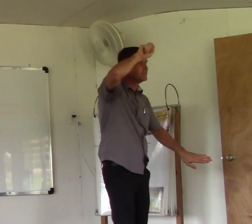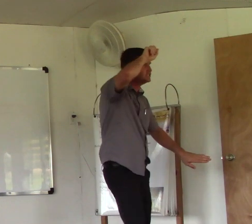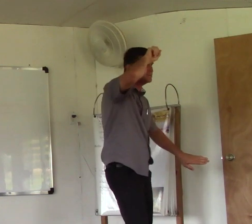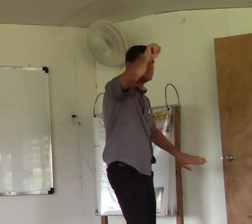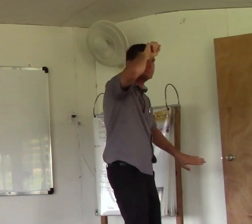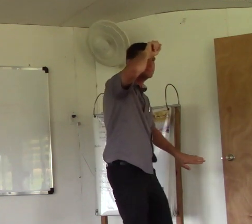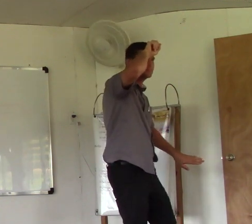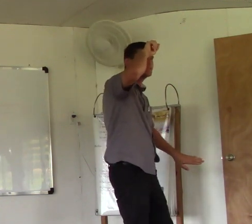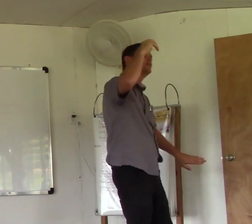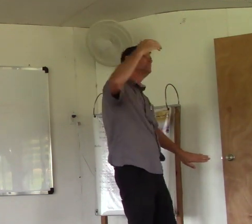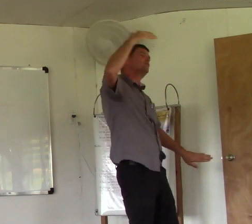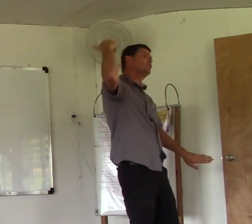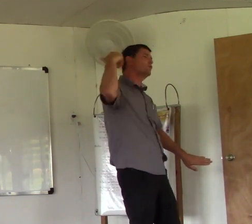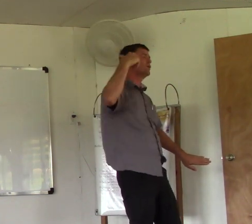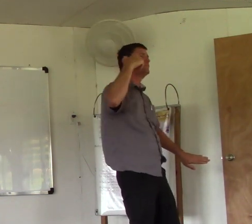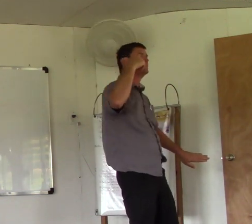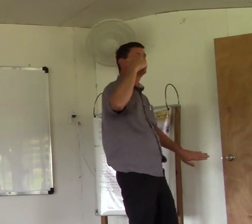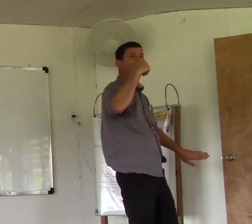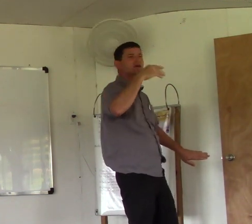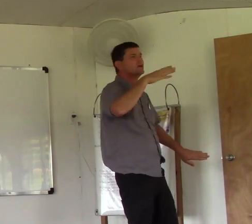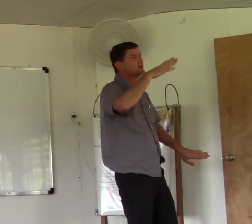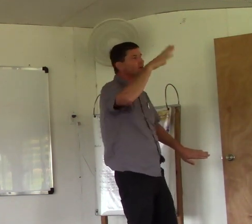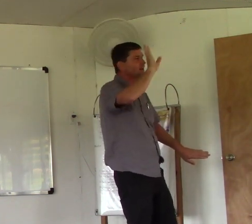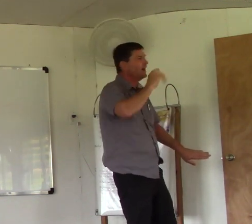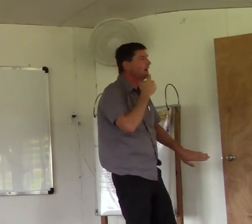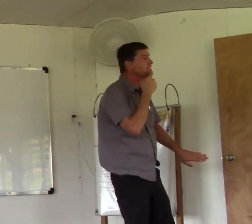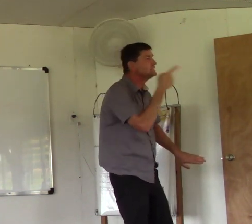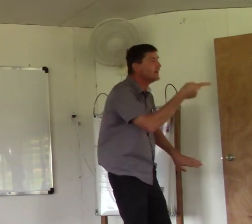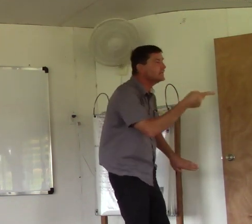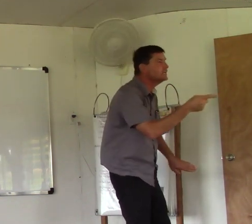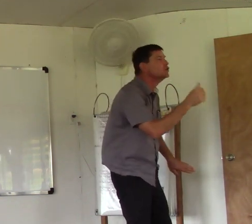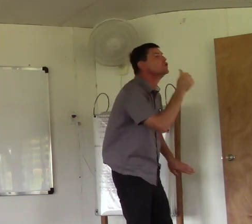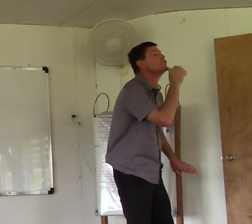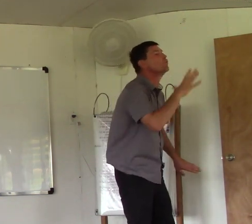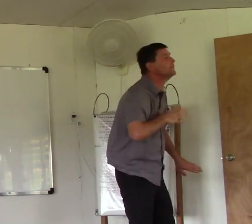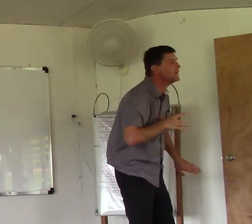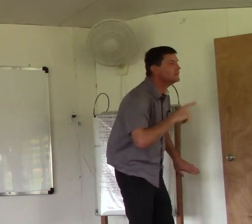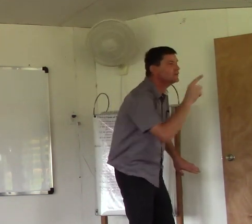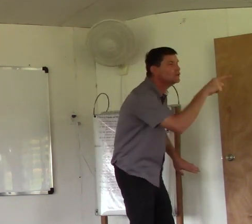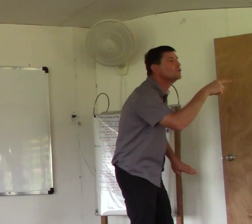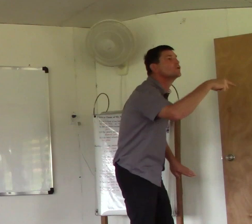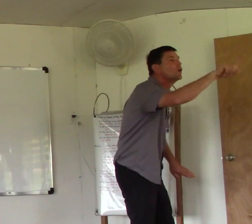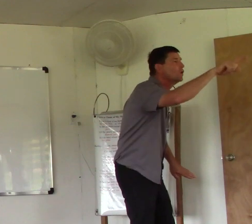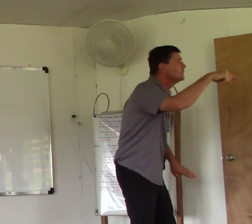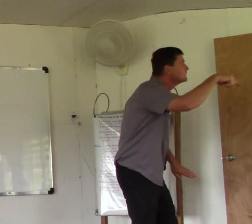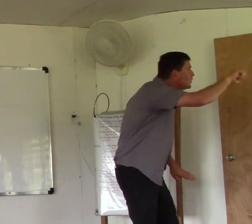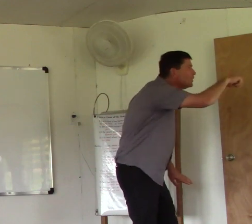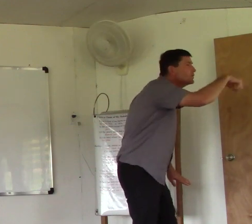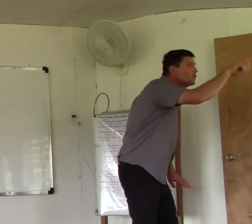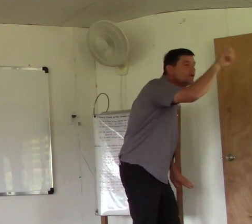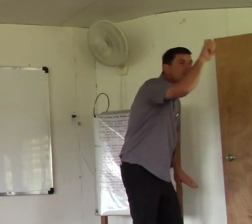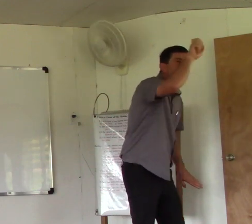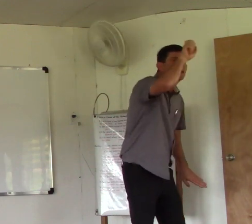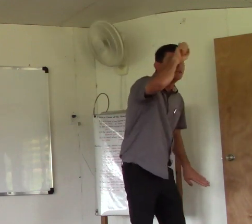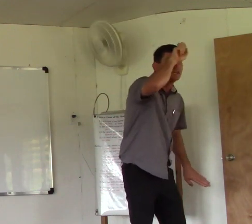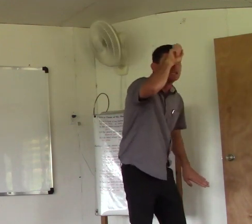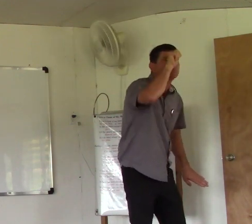Egypt, before, God said, woman, you, go. Egyptian